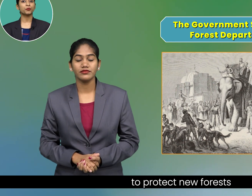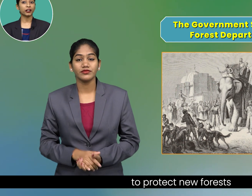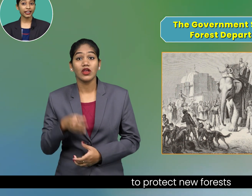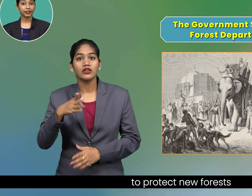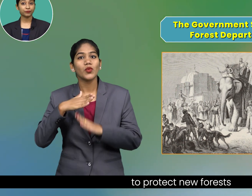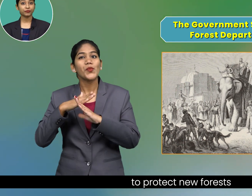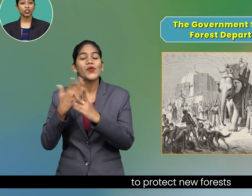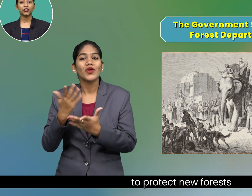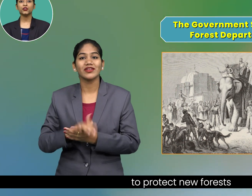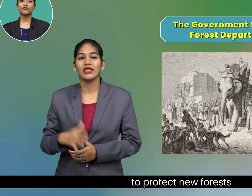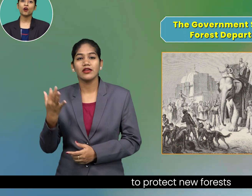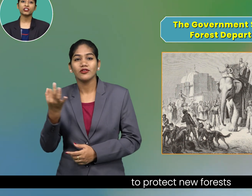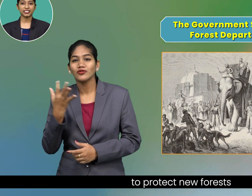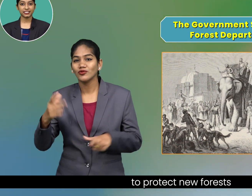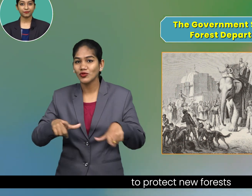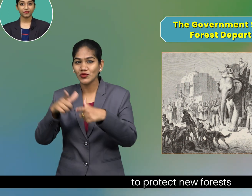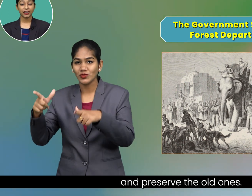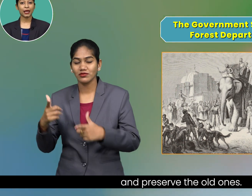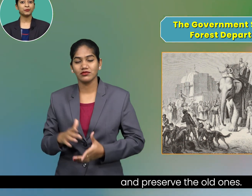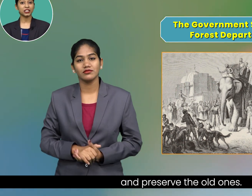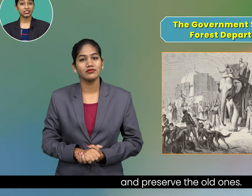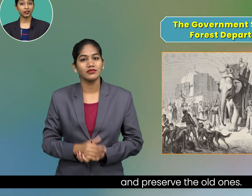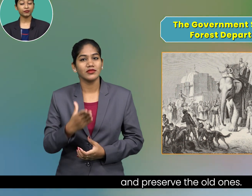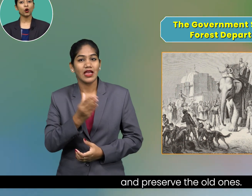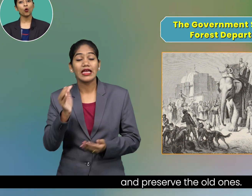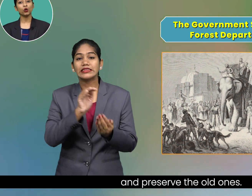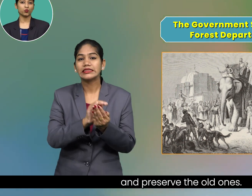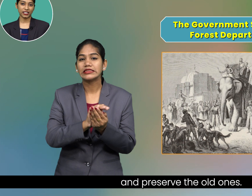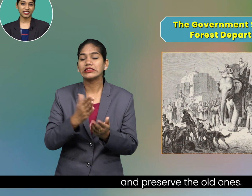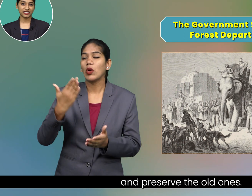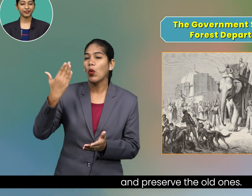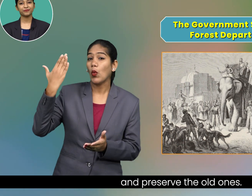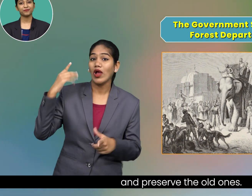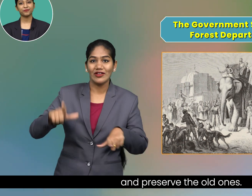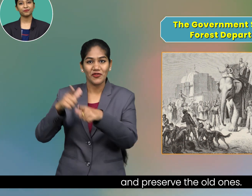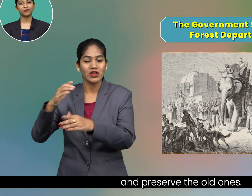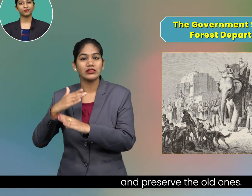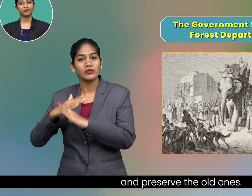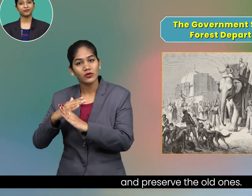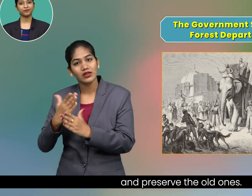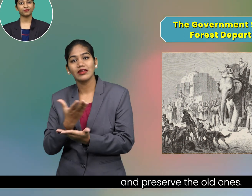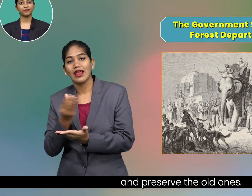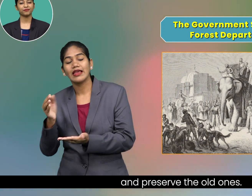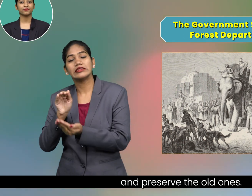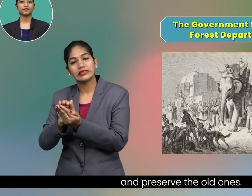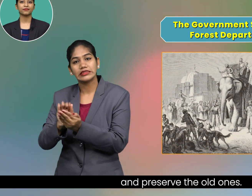to protect new forests and preserve the old ones.